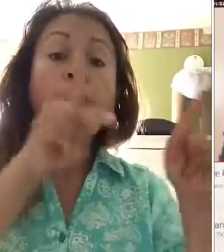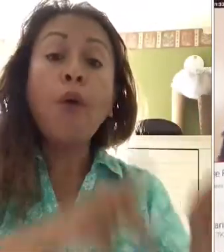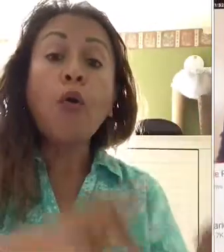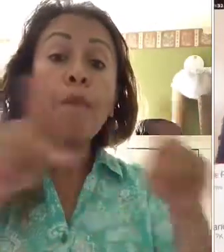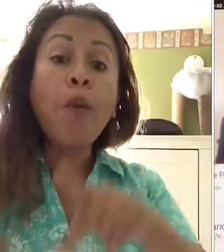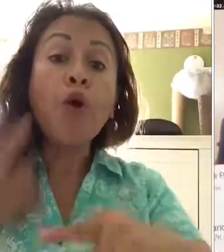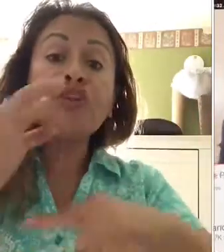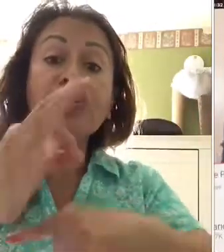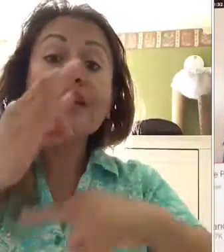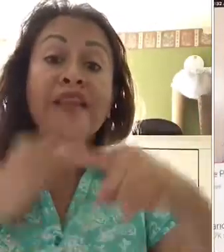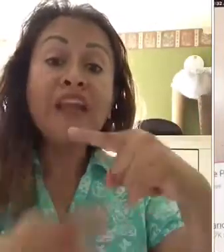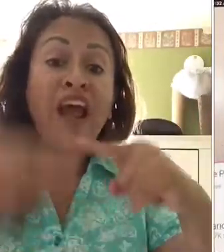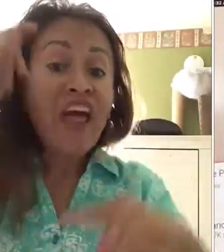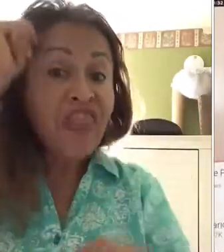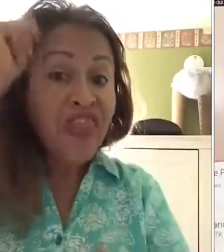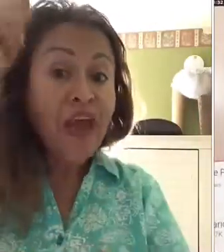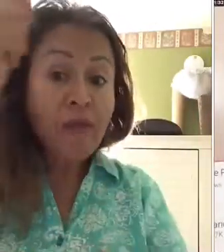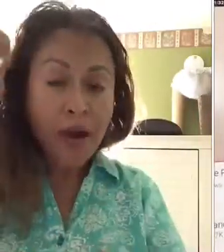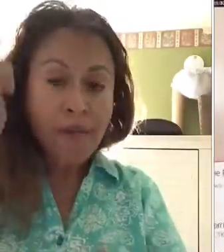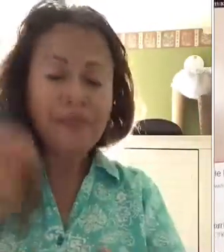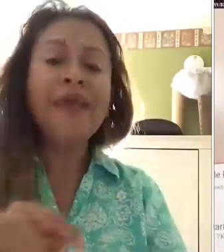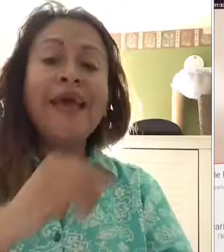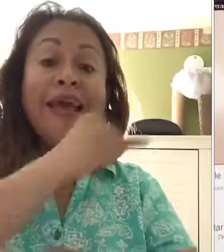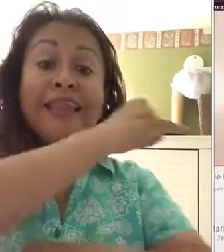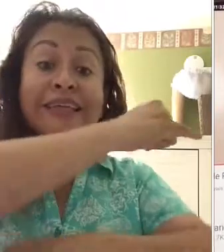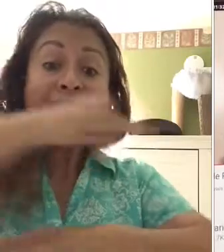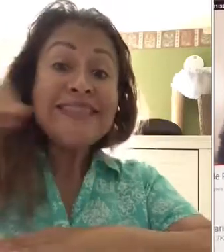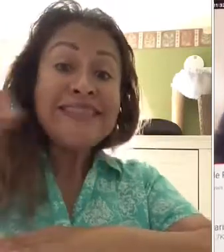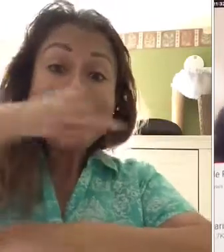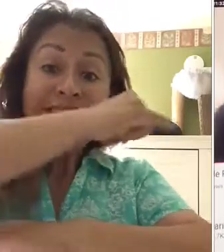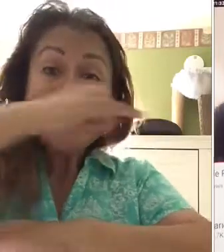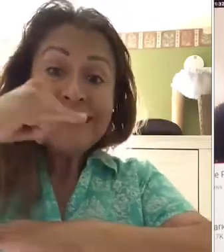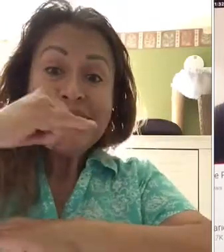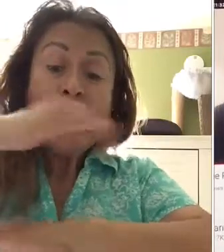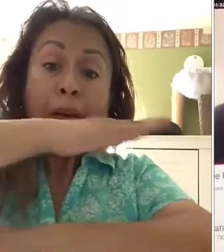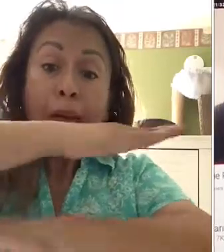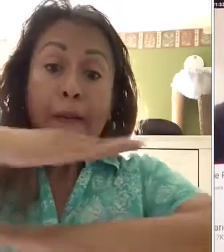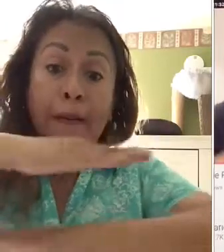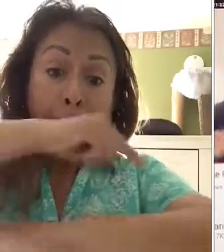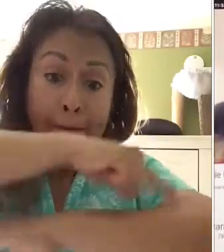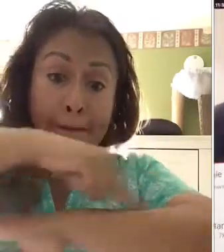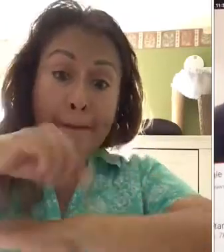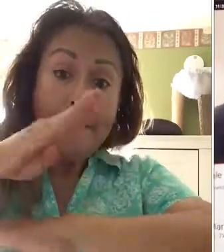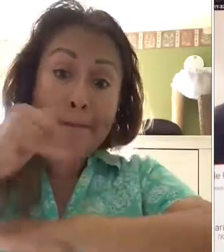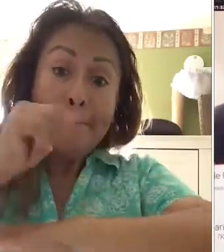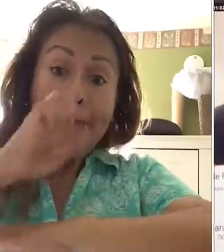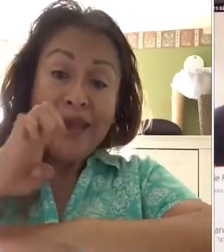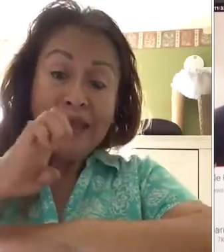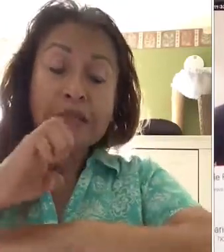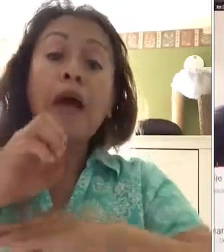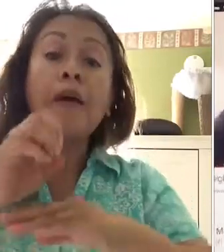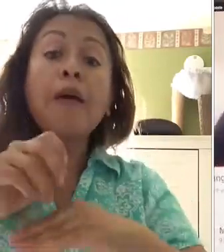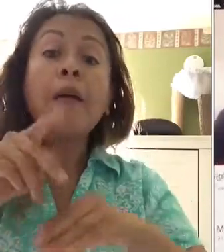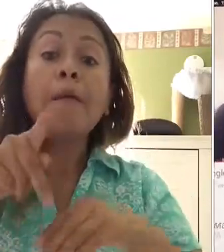is that this segment is parallel to the base, and you got it. So subscribe to the channel, check out more math tutoring videos